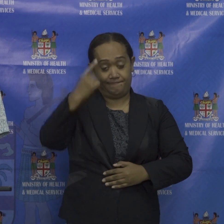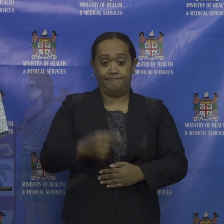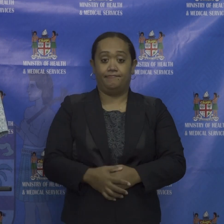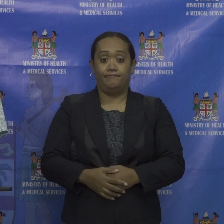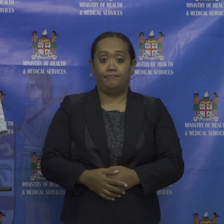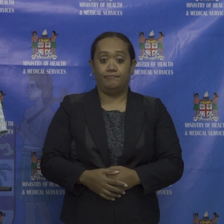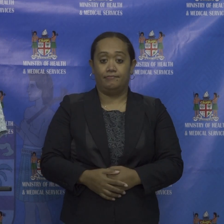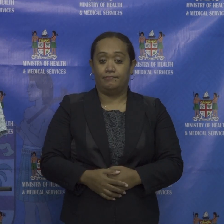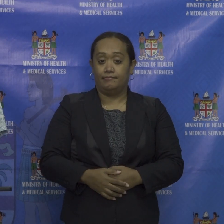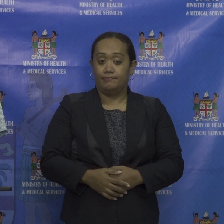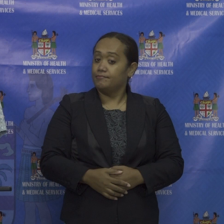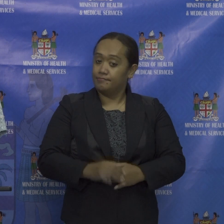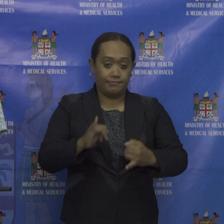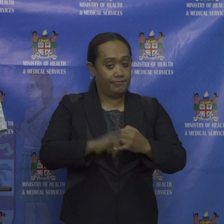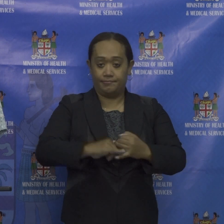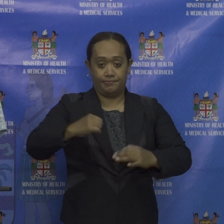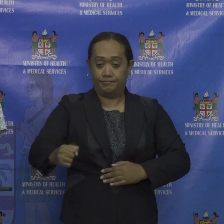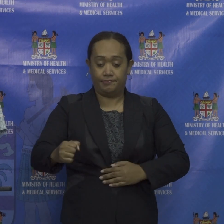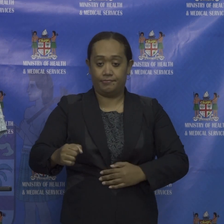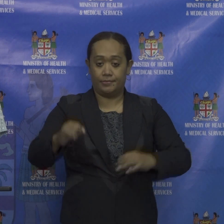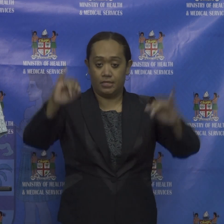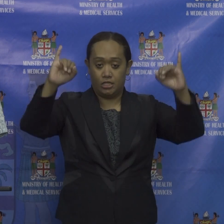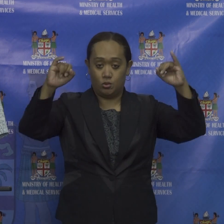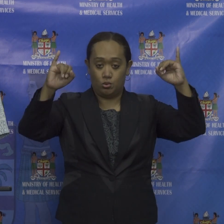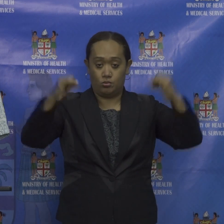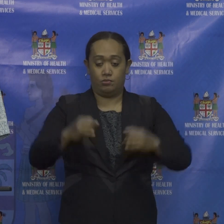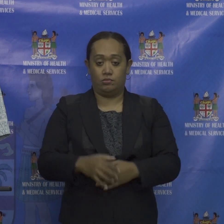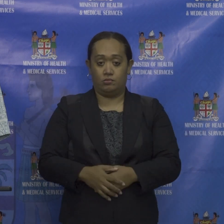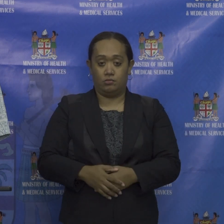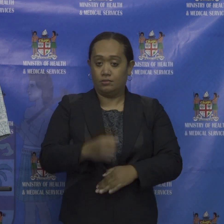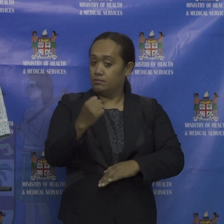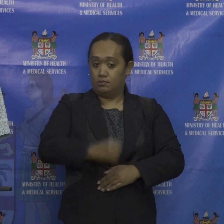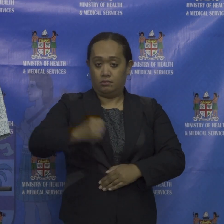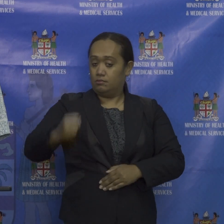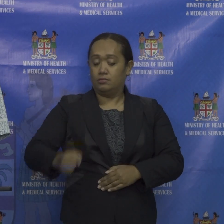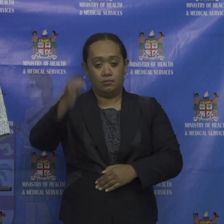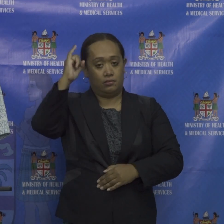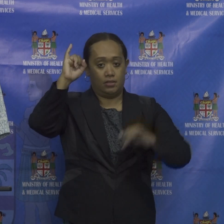It's a very serious issue, and the response that has been mounted by the government